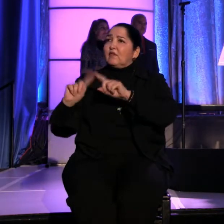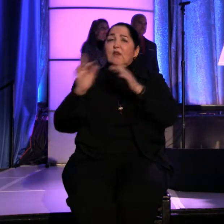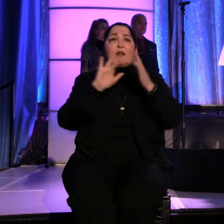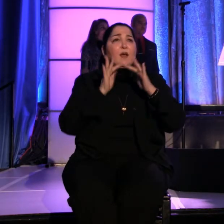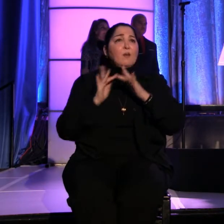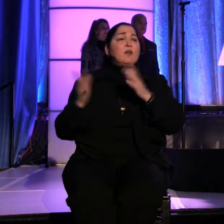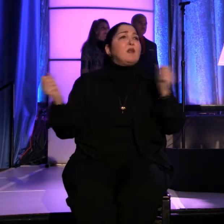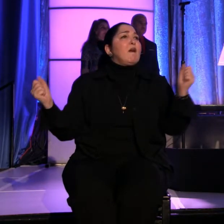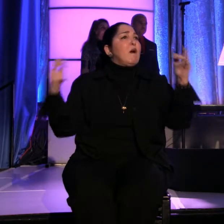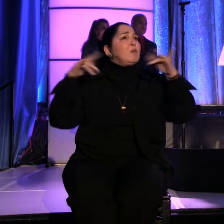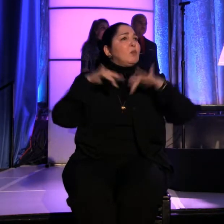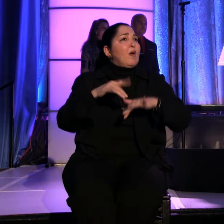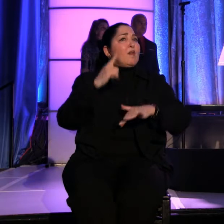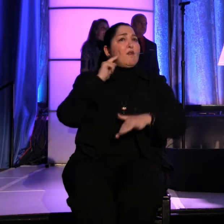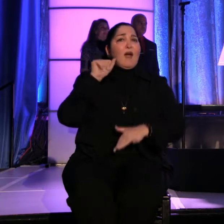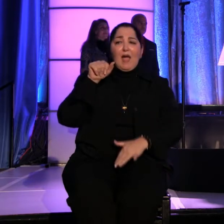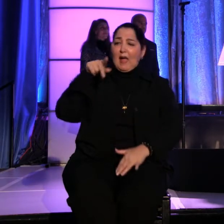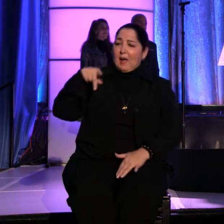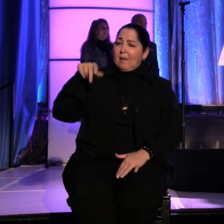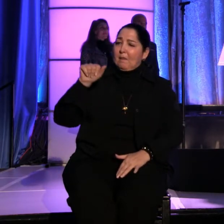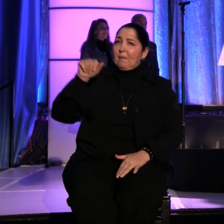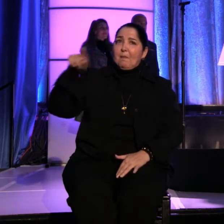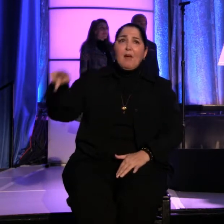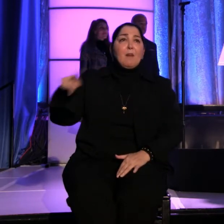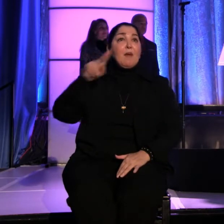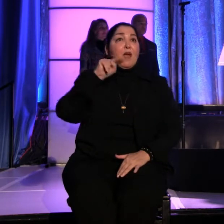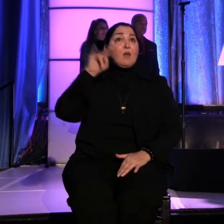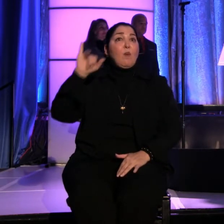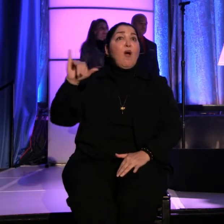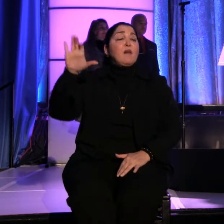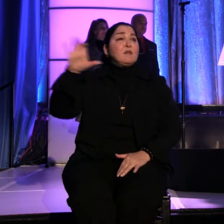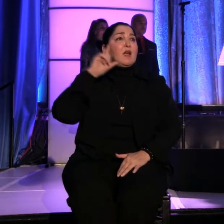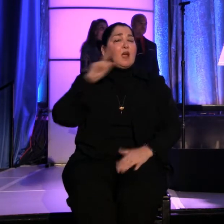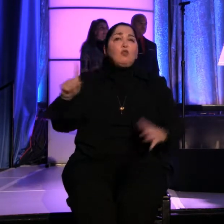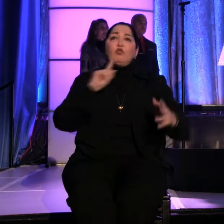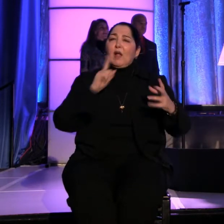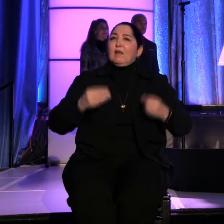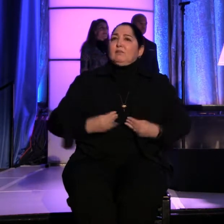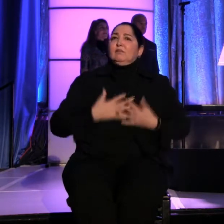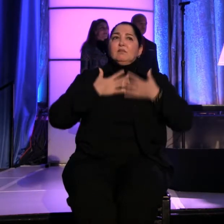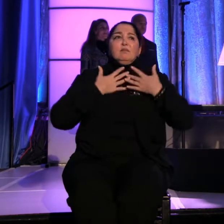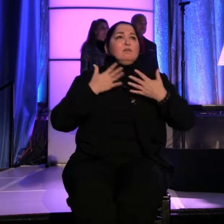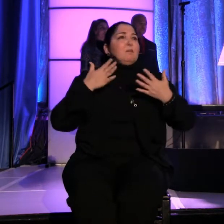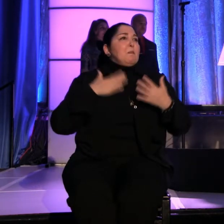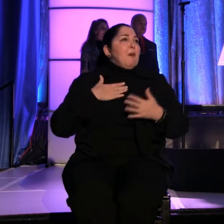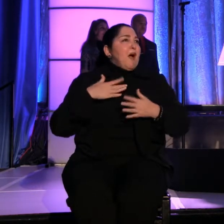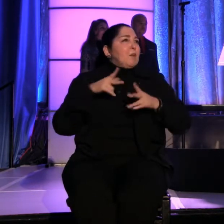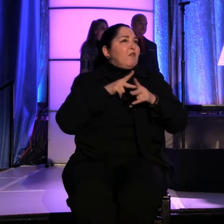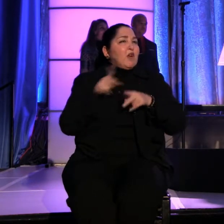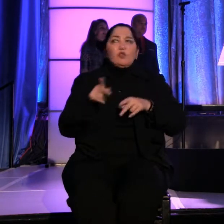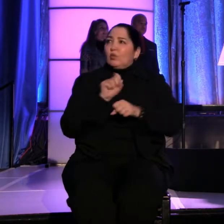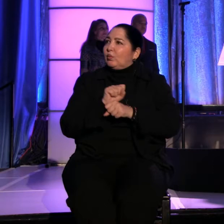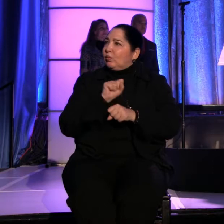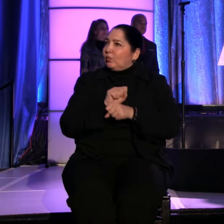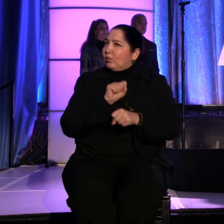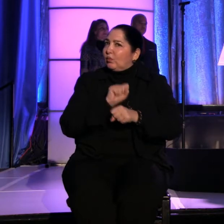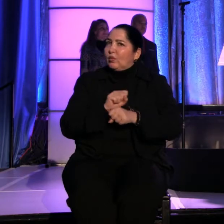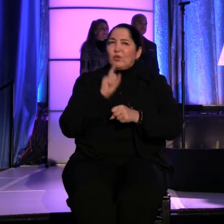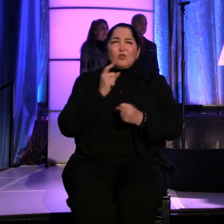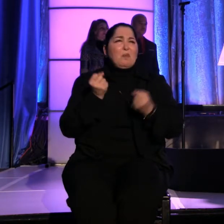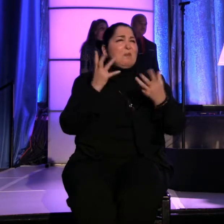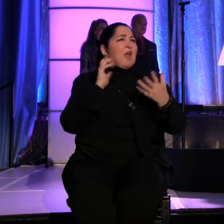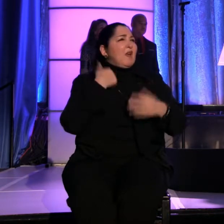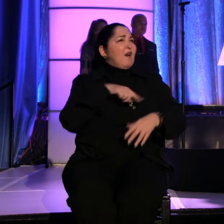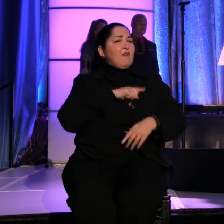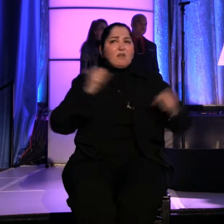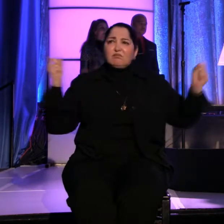APAP NYC renew and energize my professional practice. This is where so many of us gather to